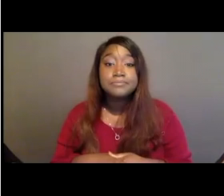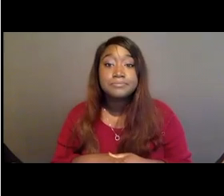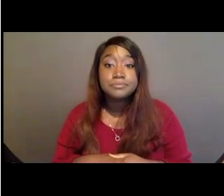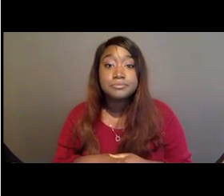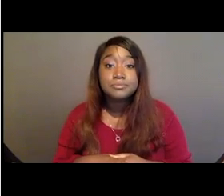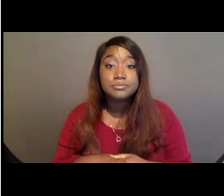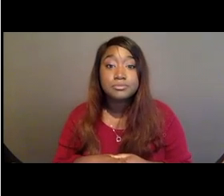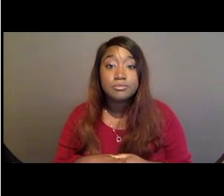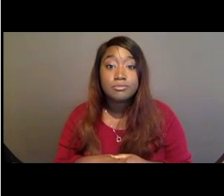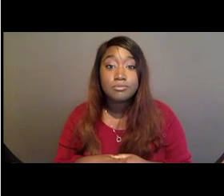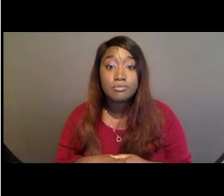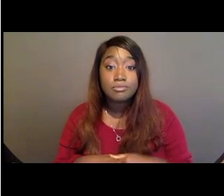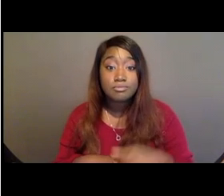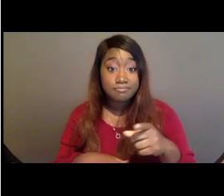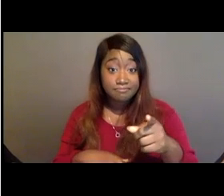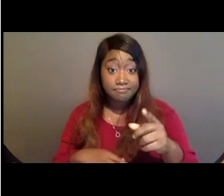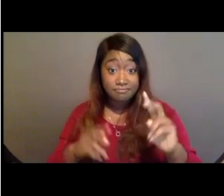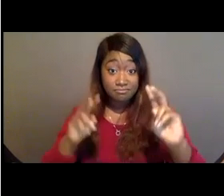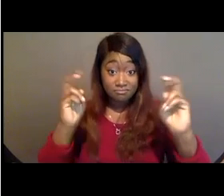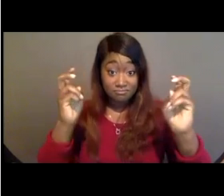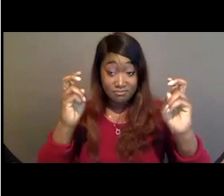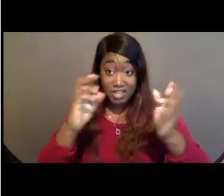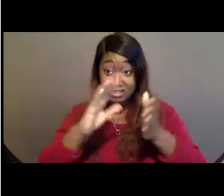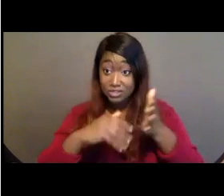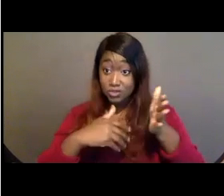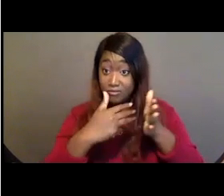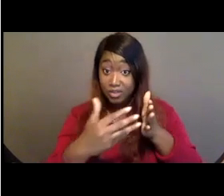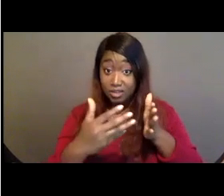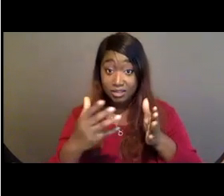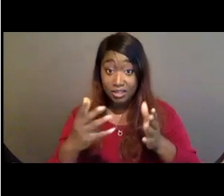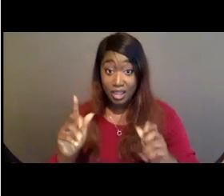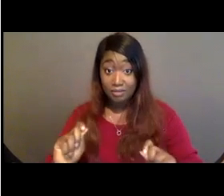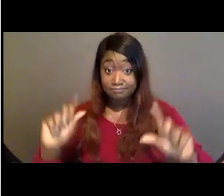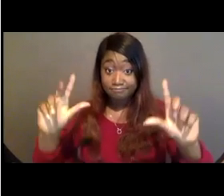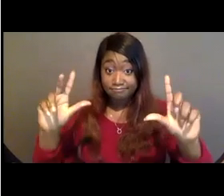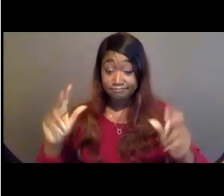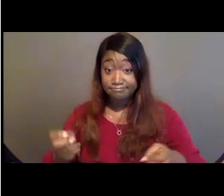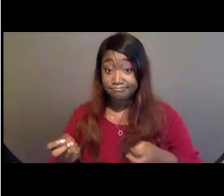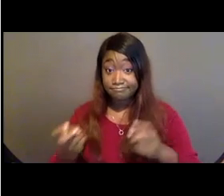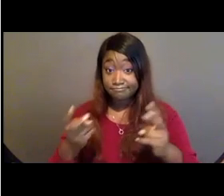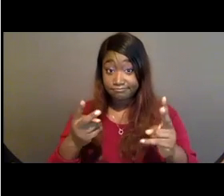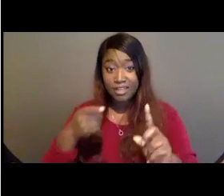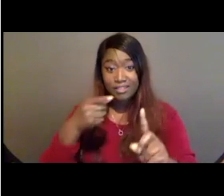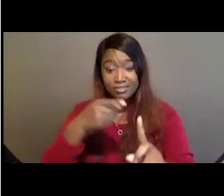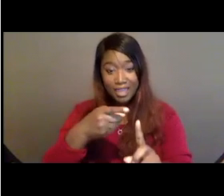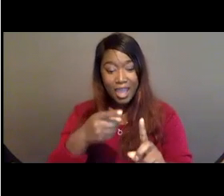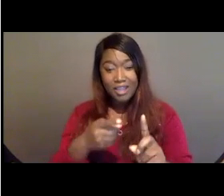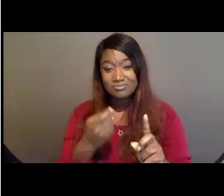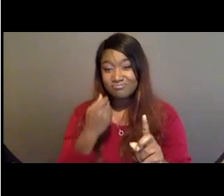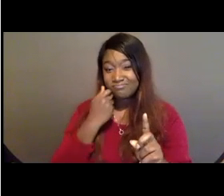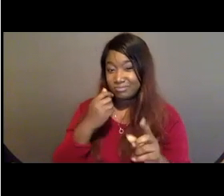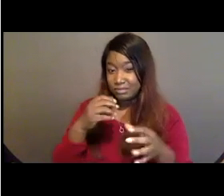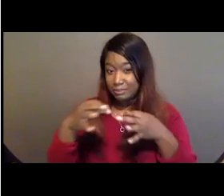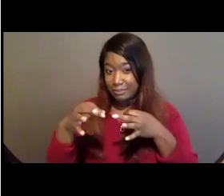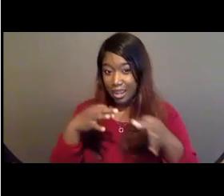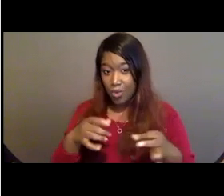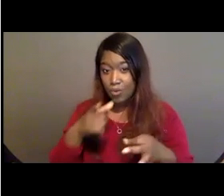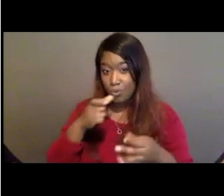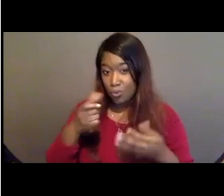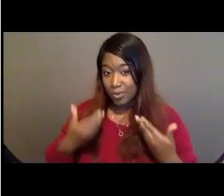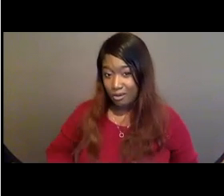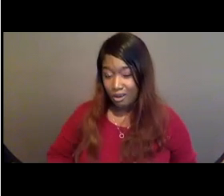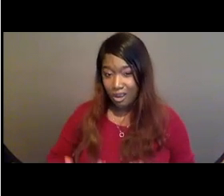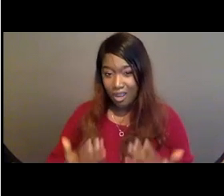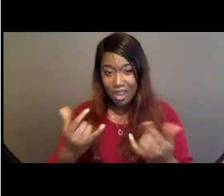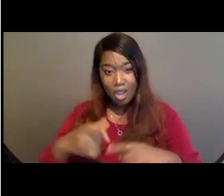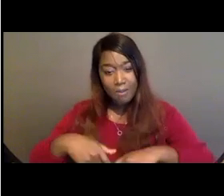This graphic that I put together and I just kind of addressed is the who we are. I want to just pause for a second and think